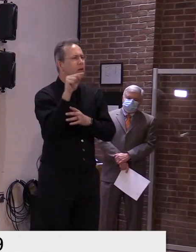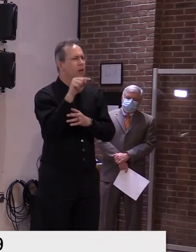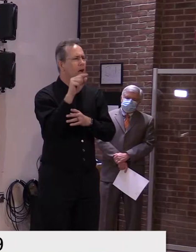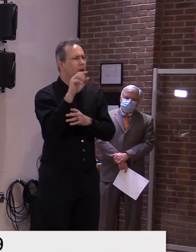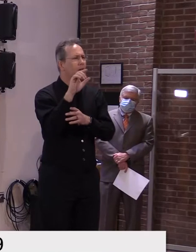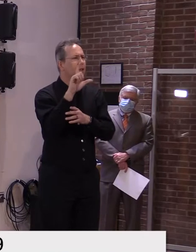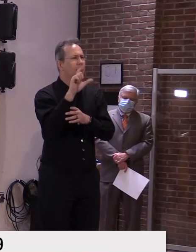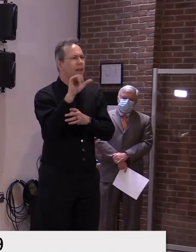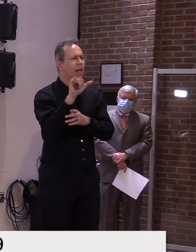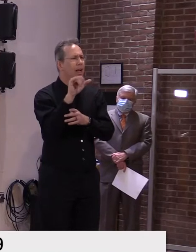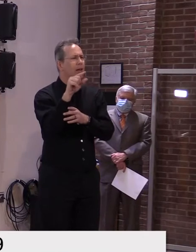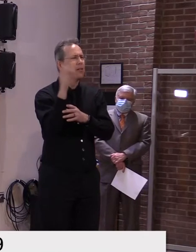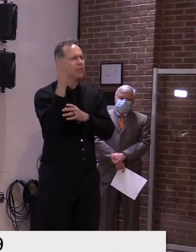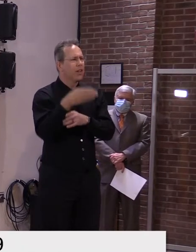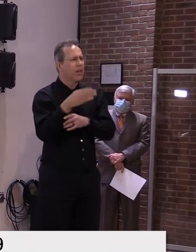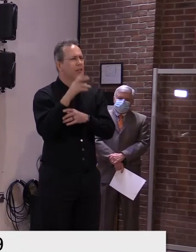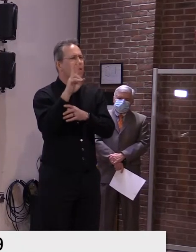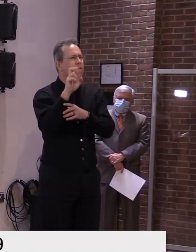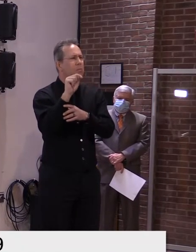bit.ly/virtualyouthsummit2021.